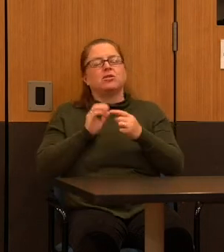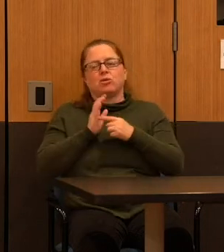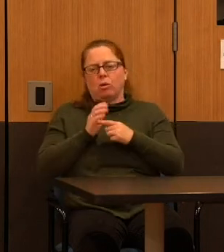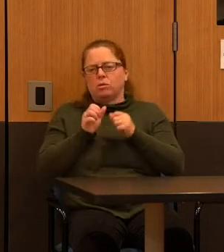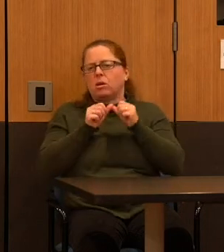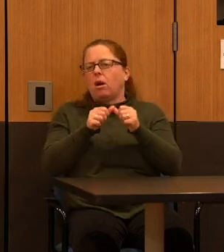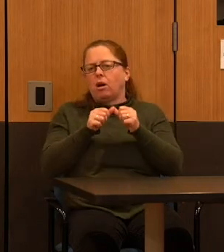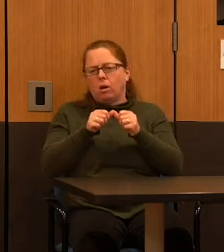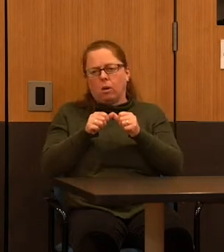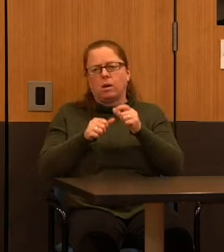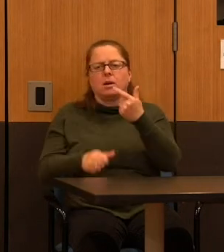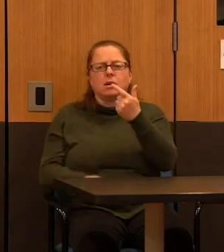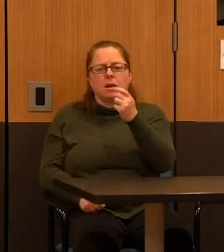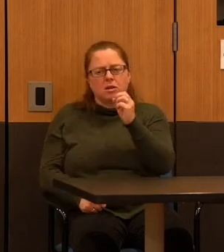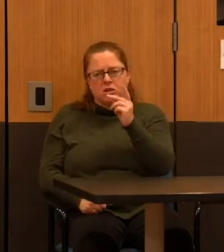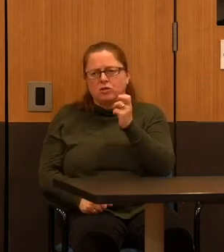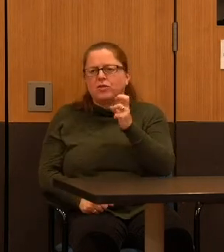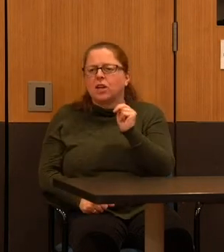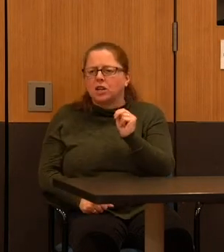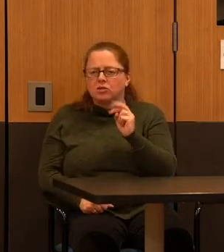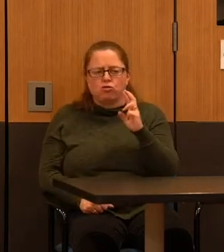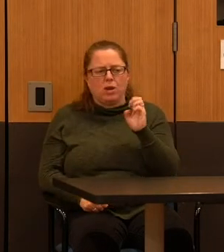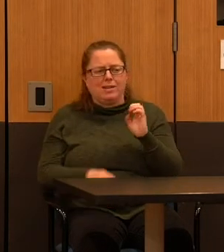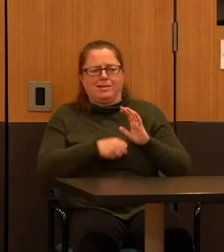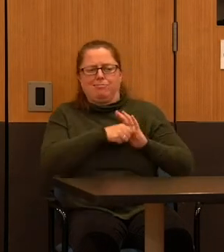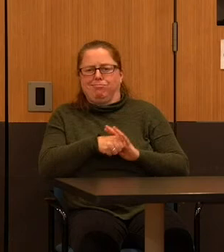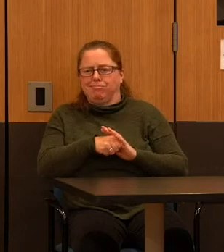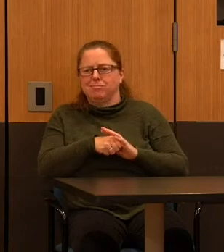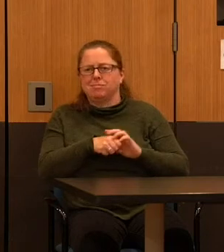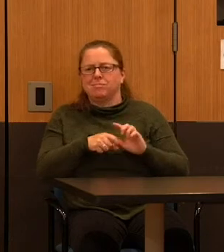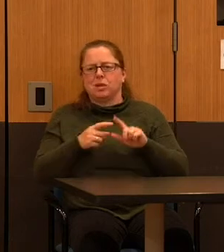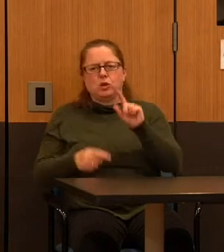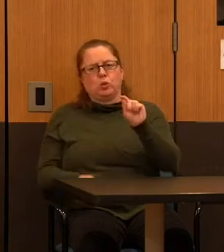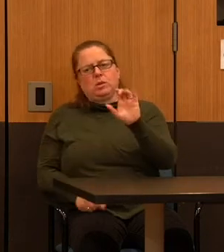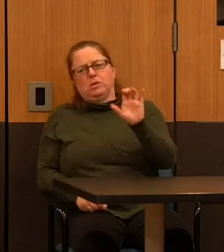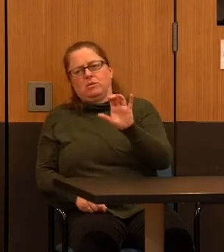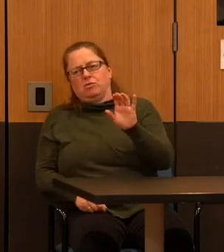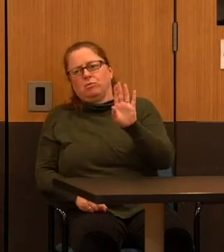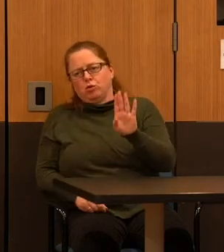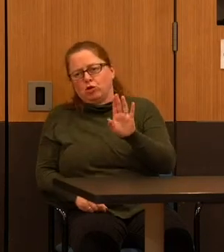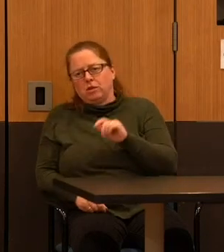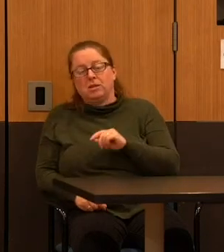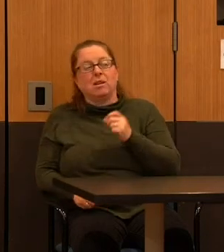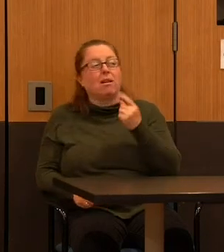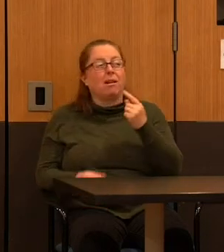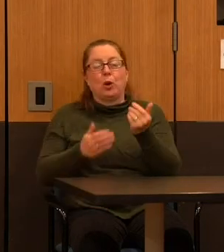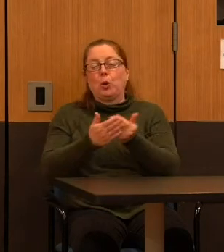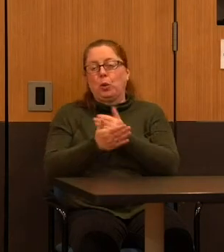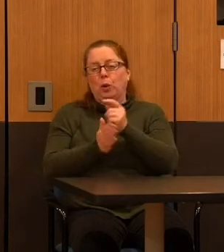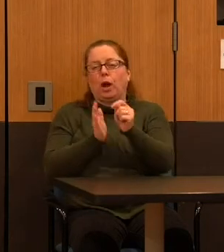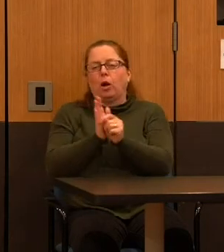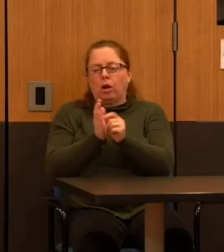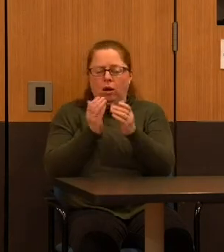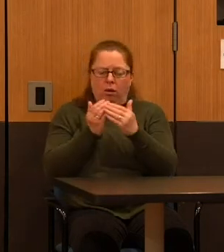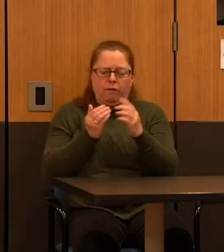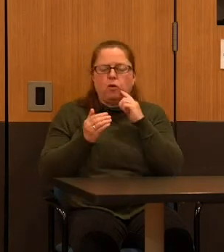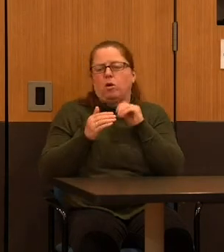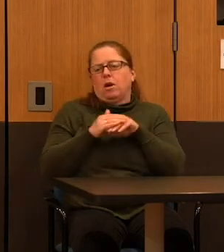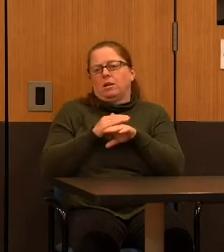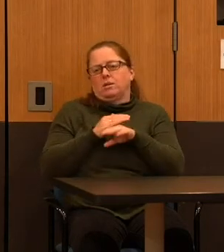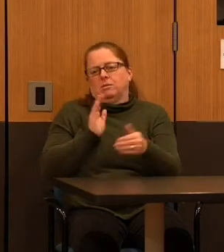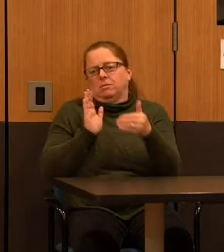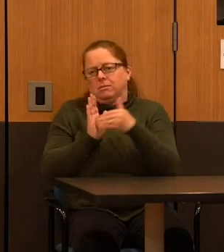real estate pressures of 21st century Berkeley, suggesting we are in a new era of access. And I, you know, we may consider